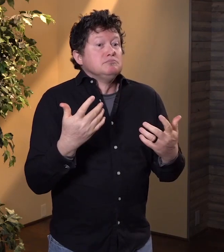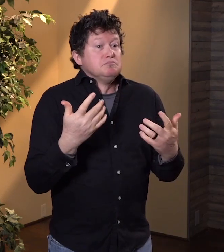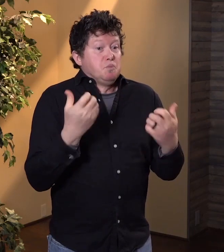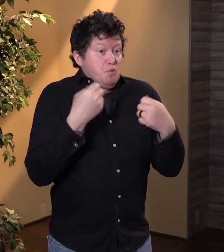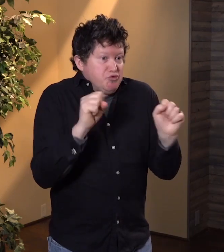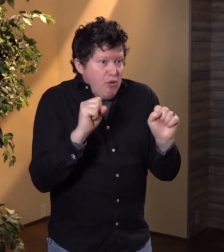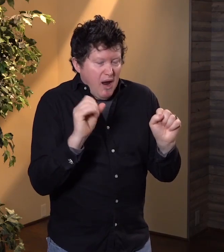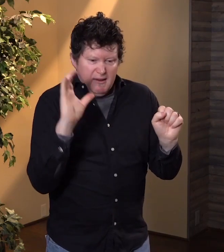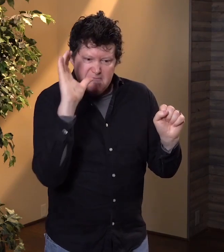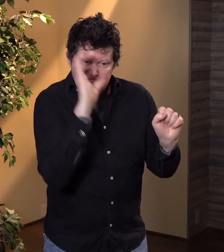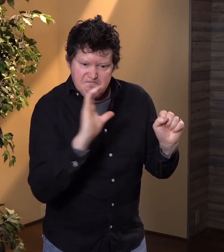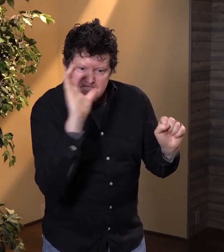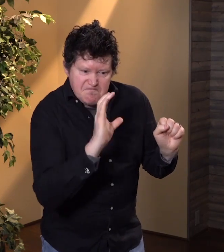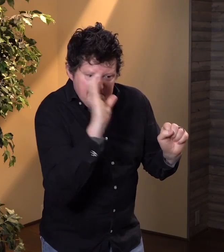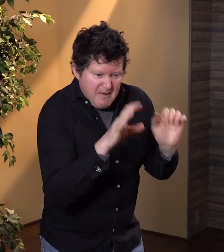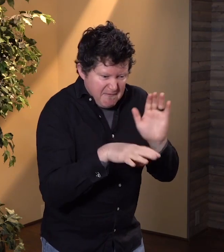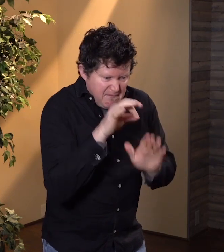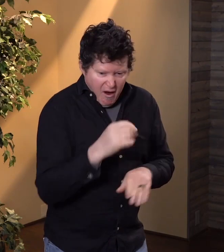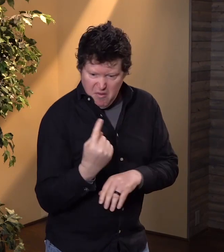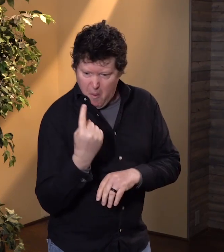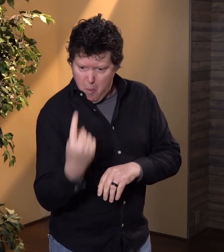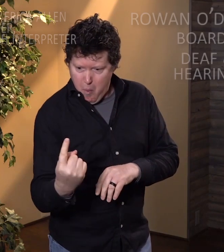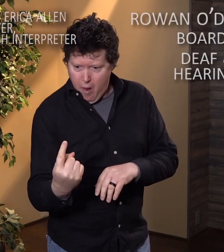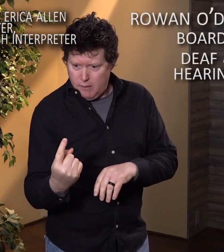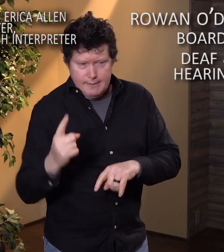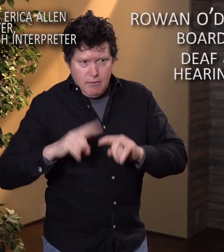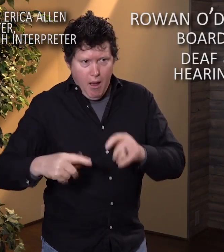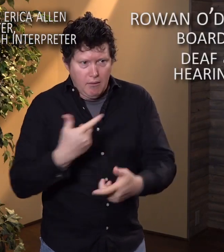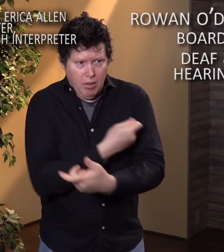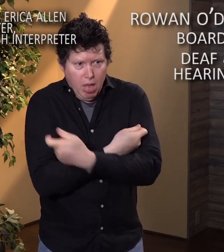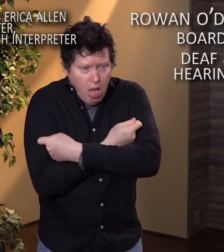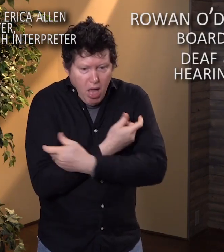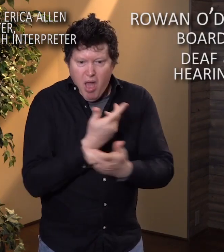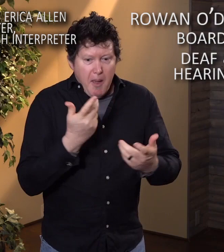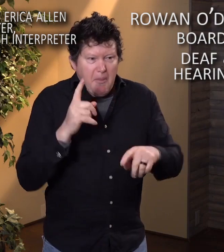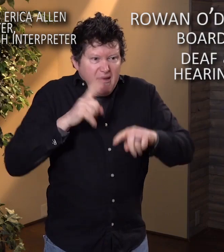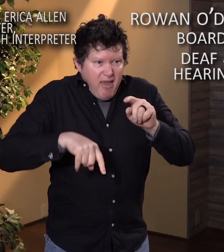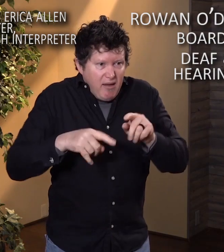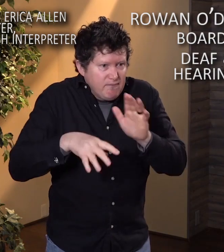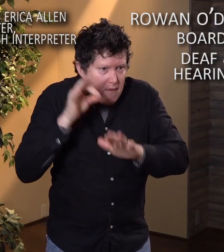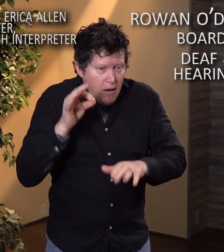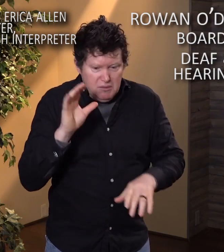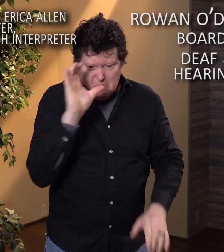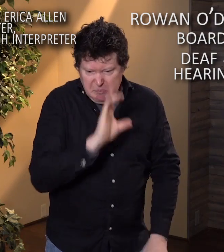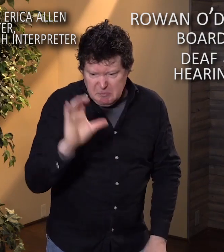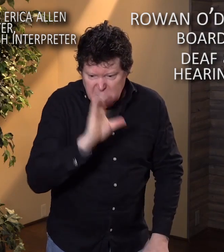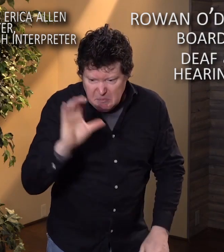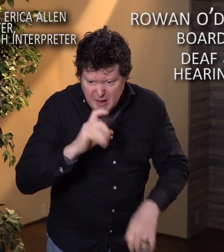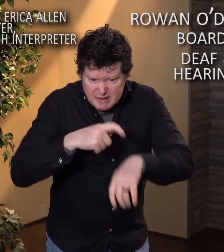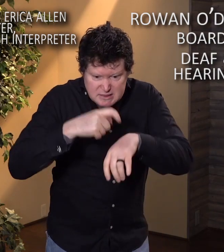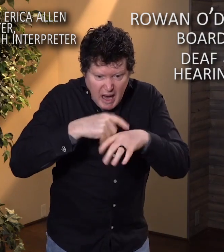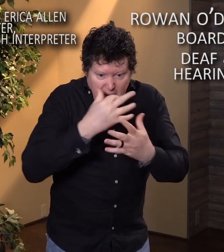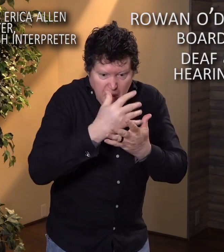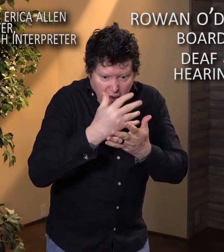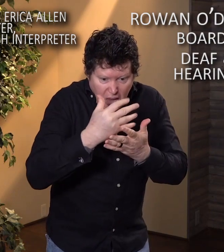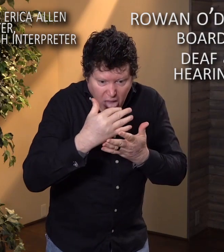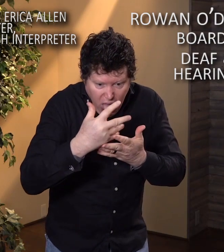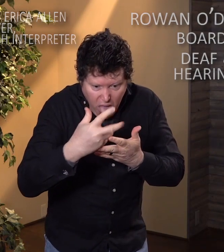been vaccinated because there are 9 people that have been vaccinated from a group of 10. So that is how we